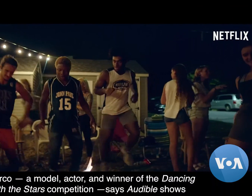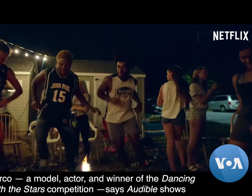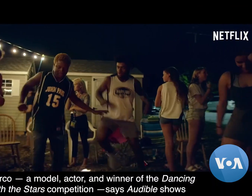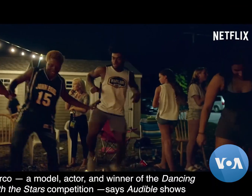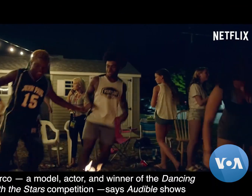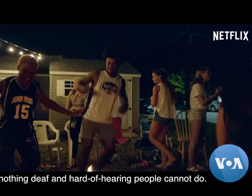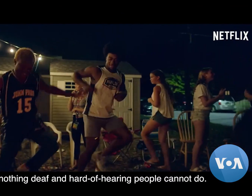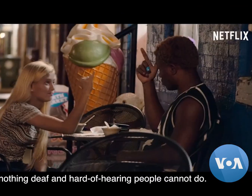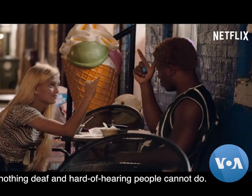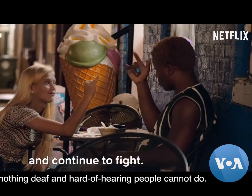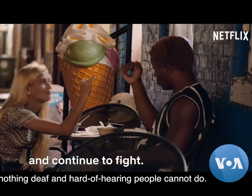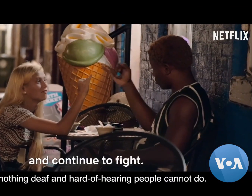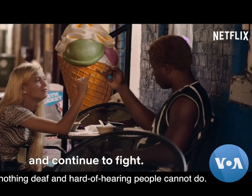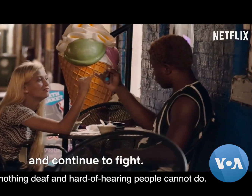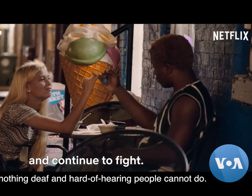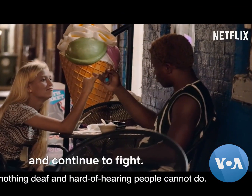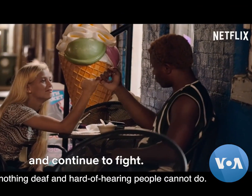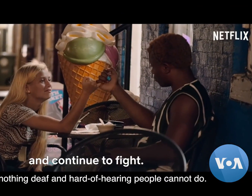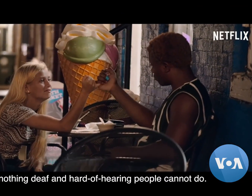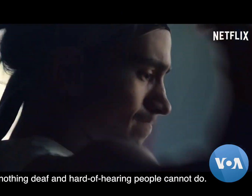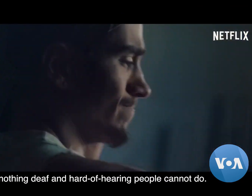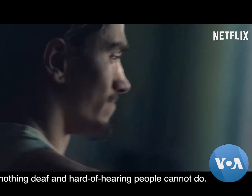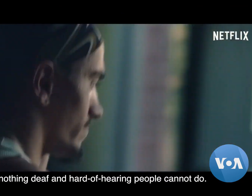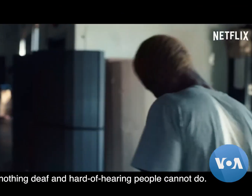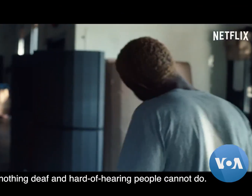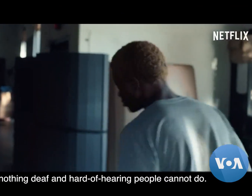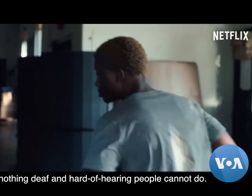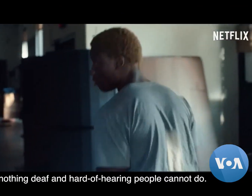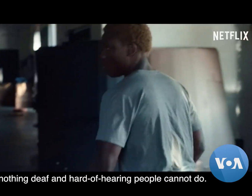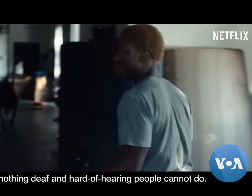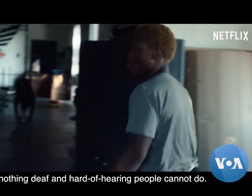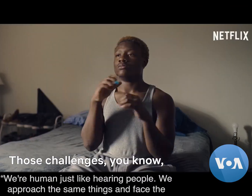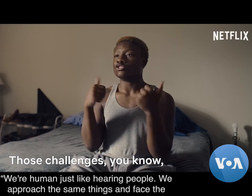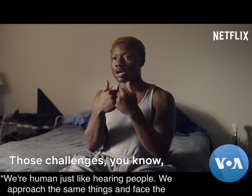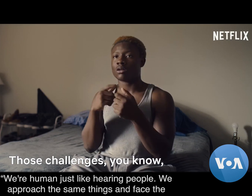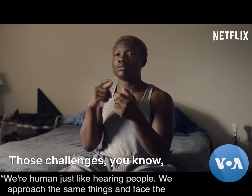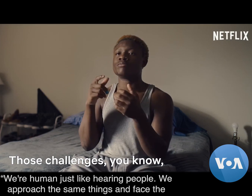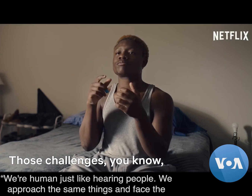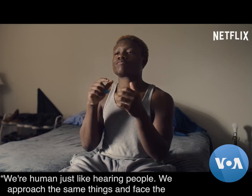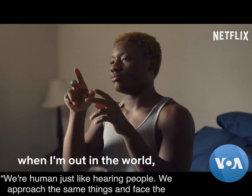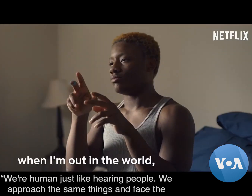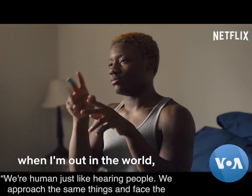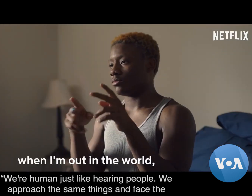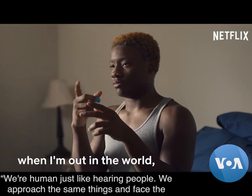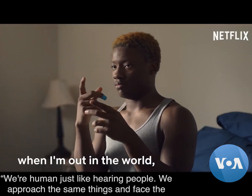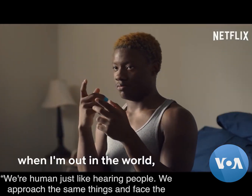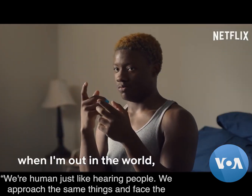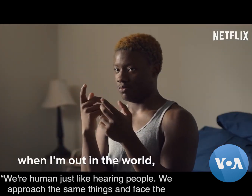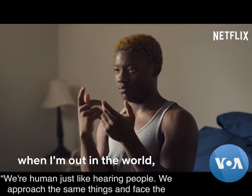Audible shows there is nothing deaf and hard of hearing people cannot do. We're human just like hearing people. We approach the same things